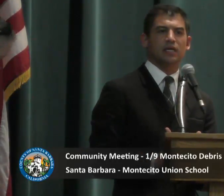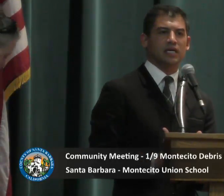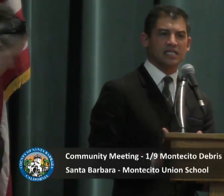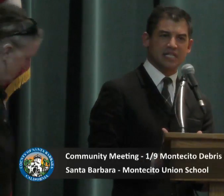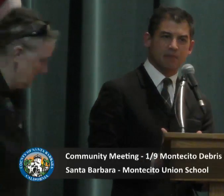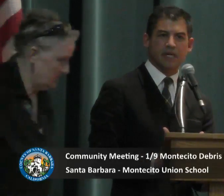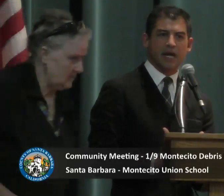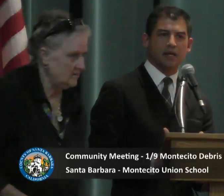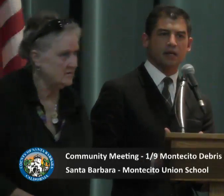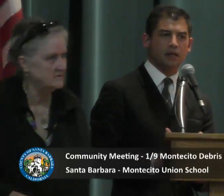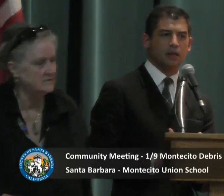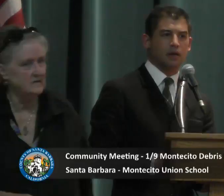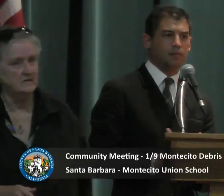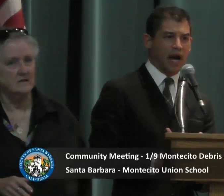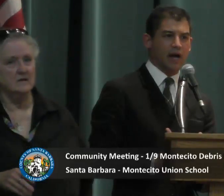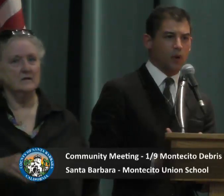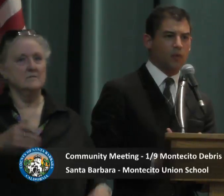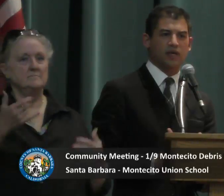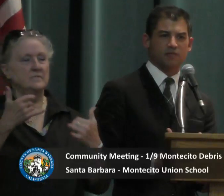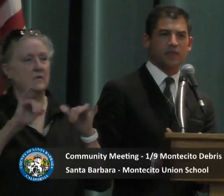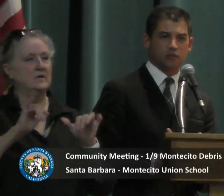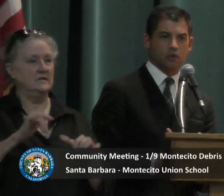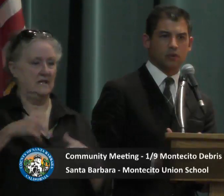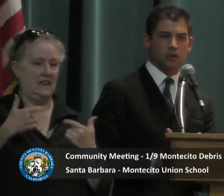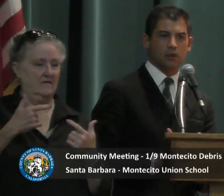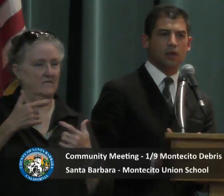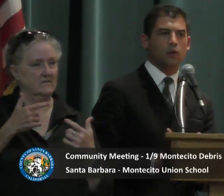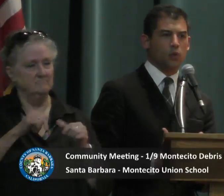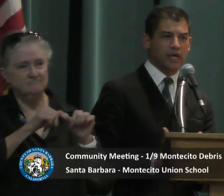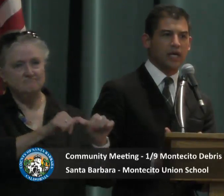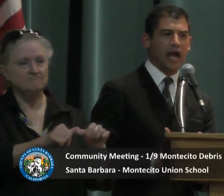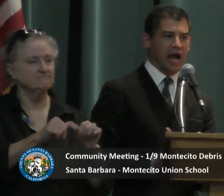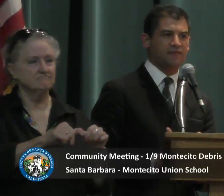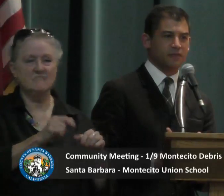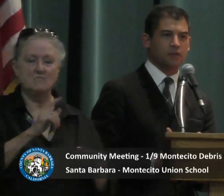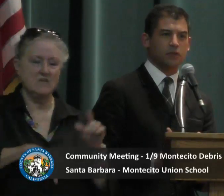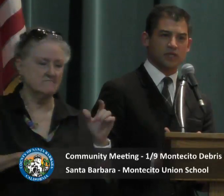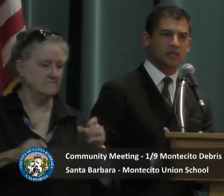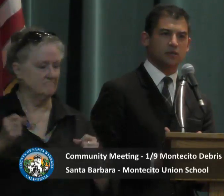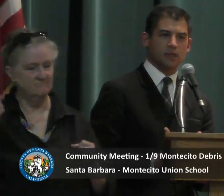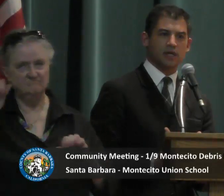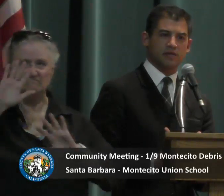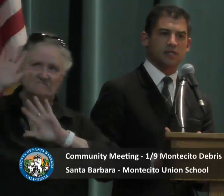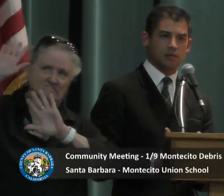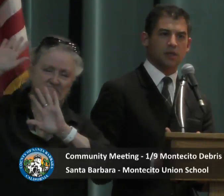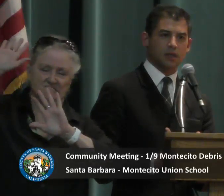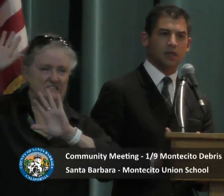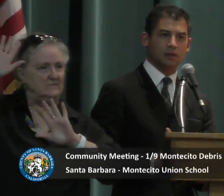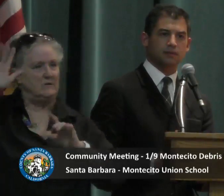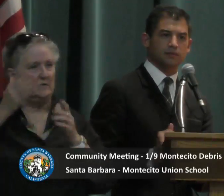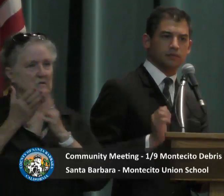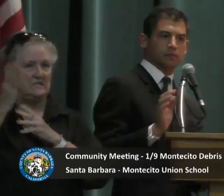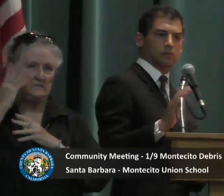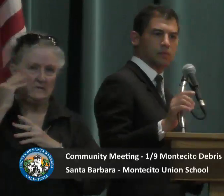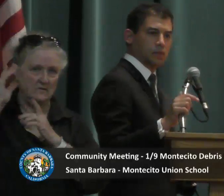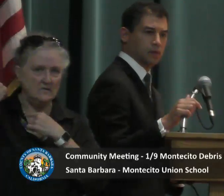be intimidated by what we have been through. We have to continue to live as a community.